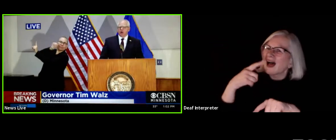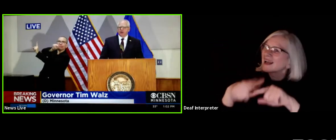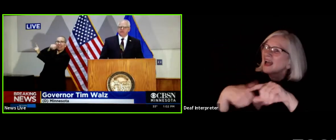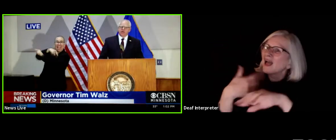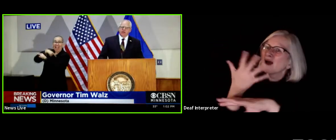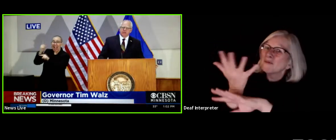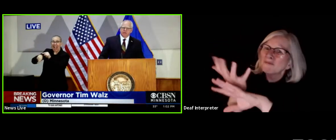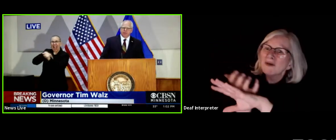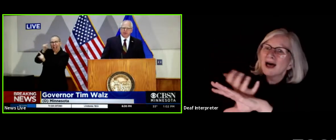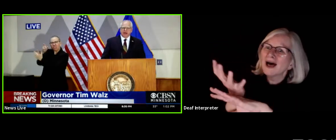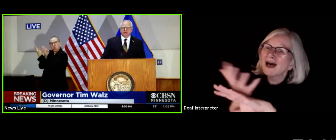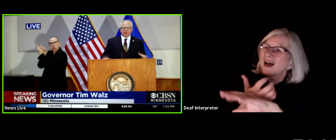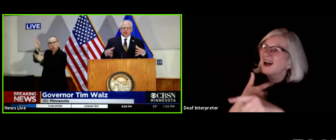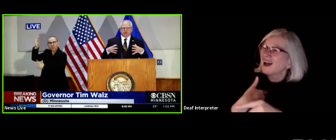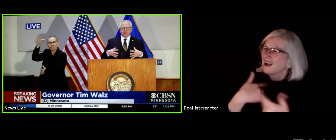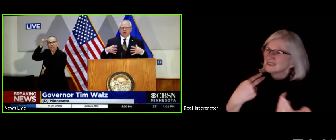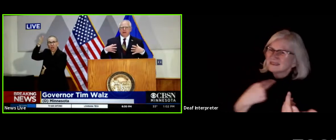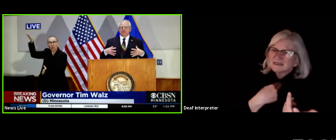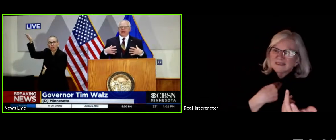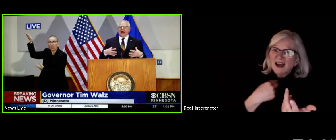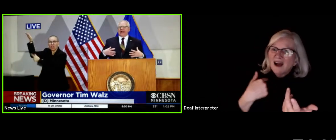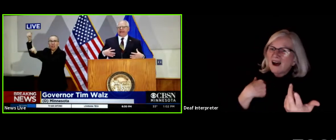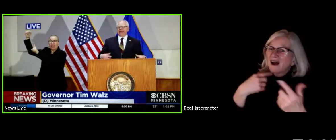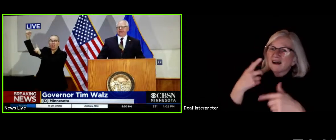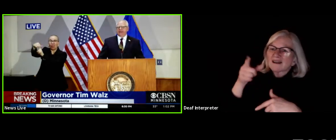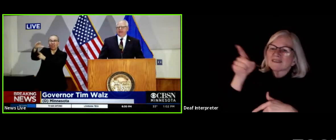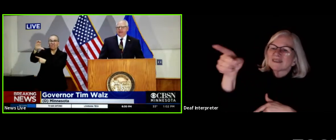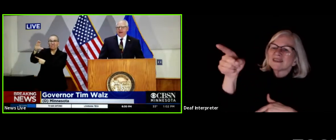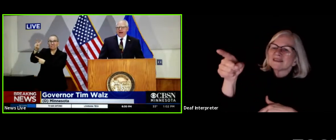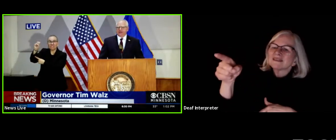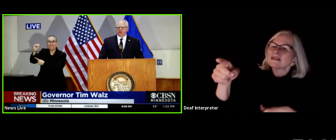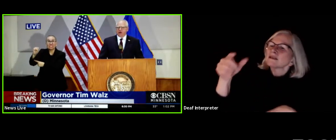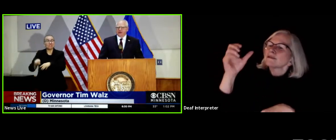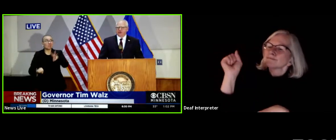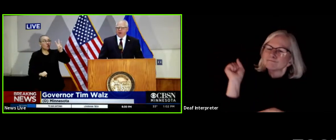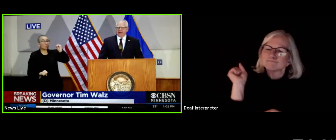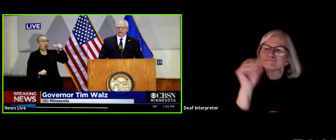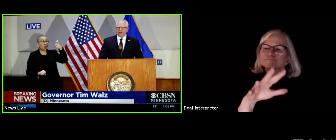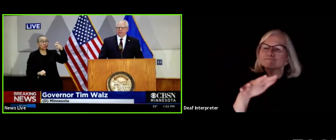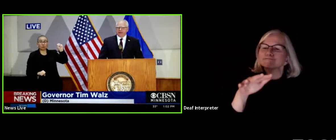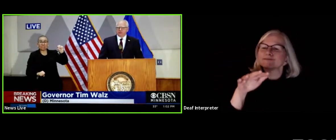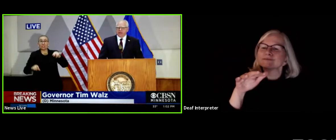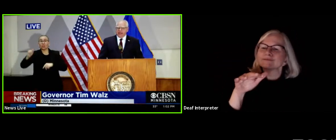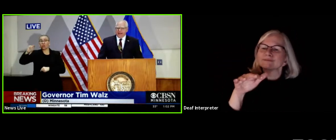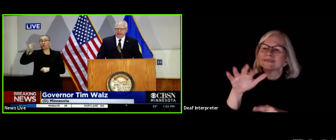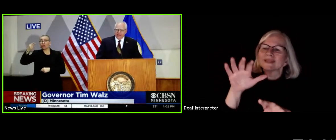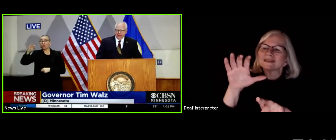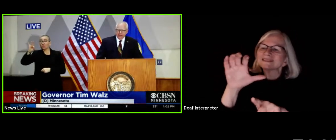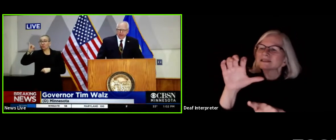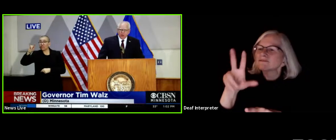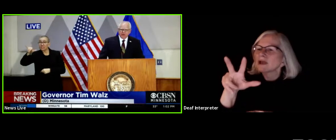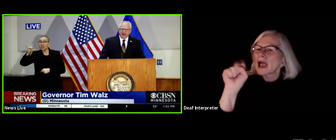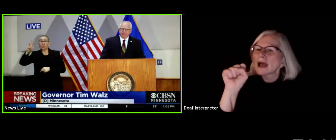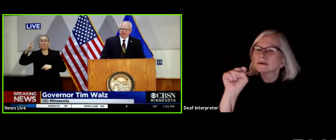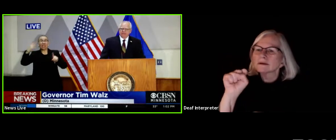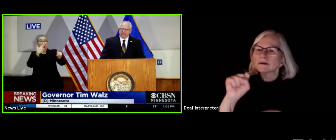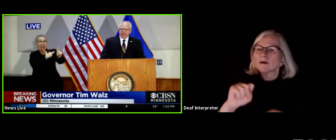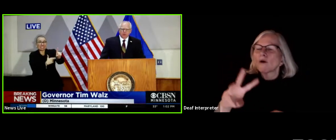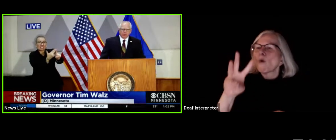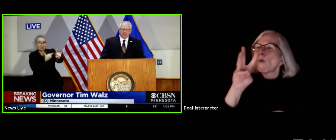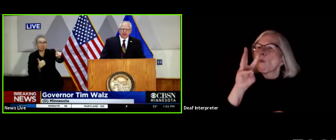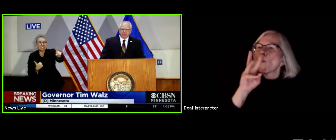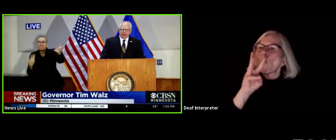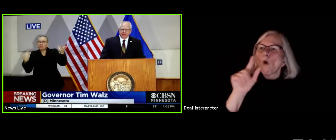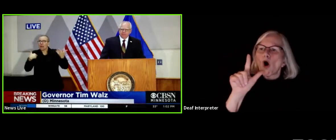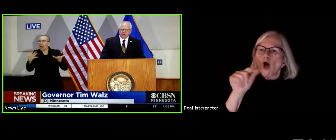them to Walgreens, ship them to the hospitals. The small amount that I get, I can try and direct the best we can. With that being